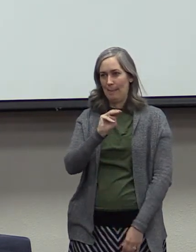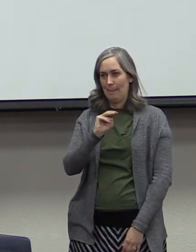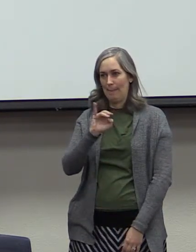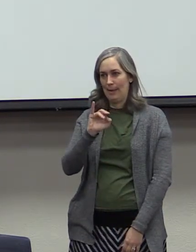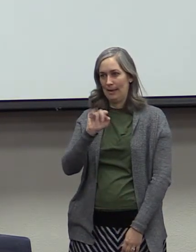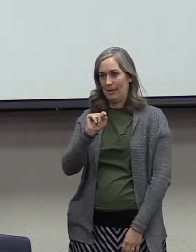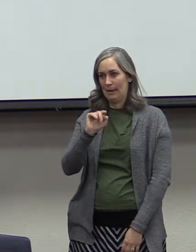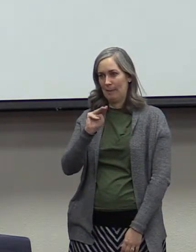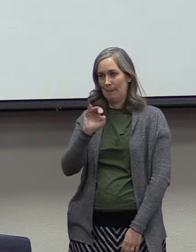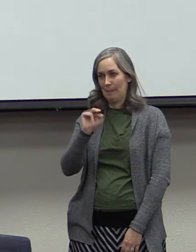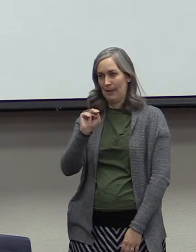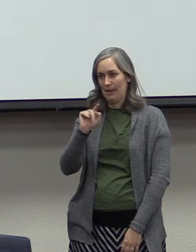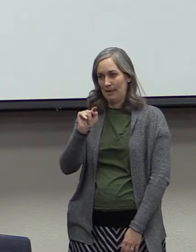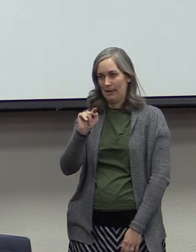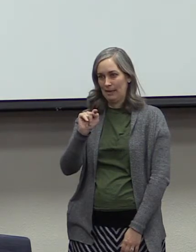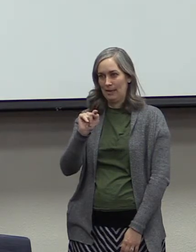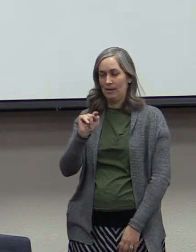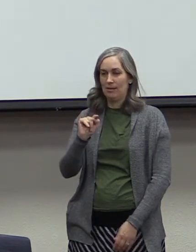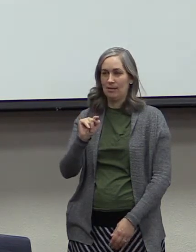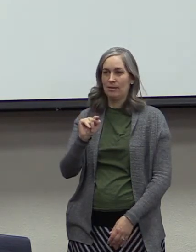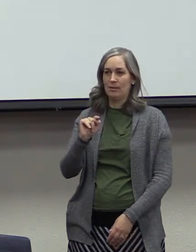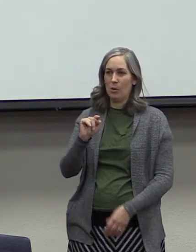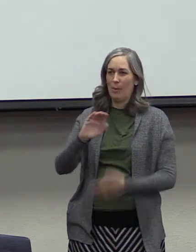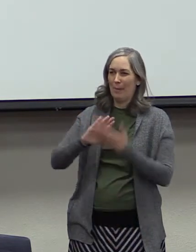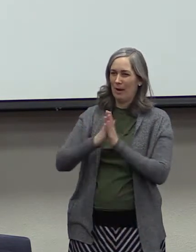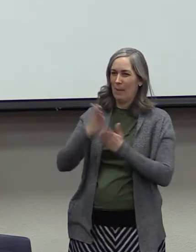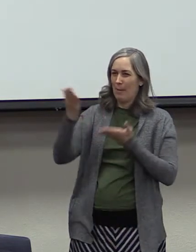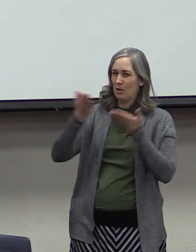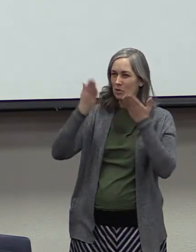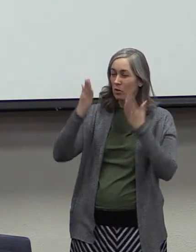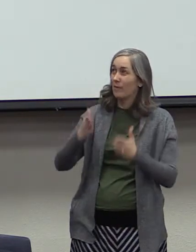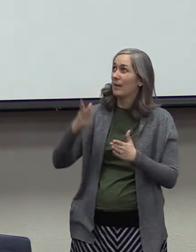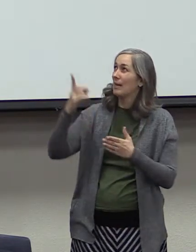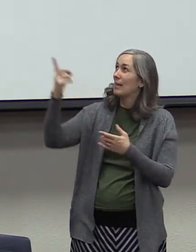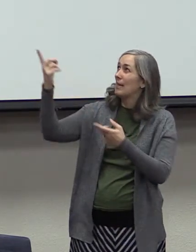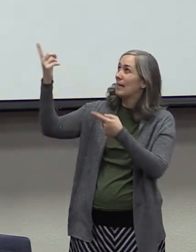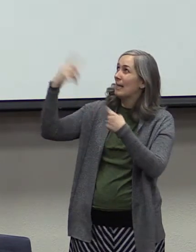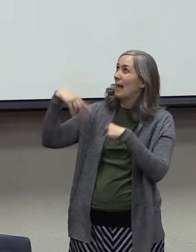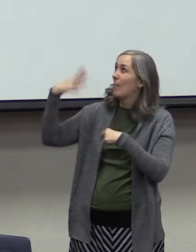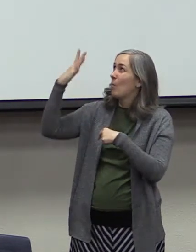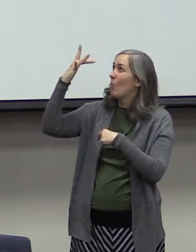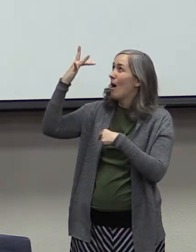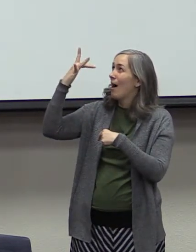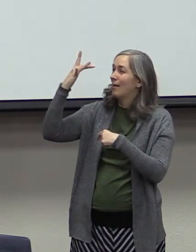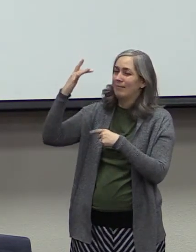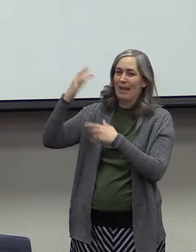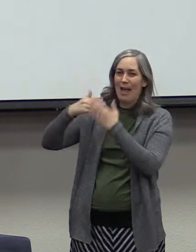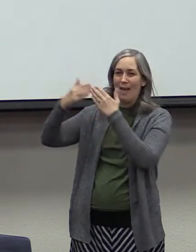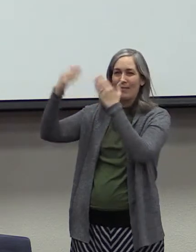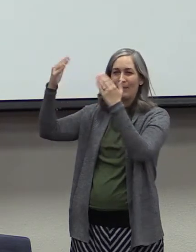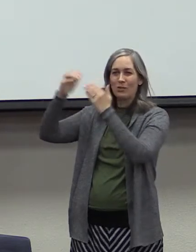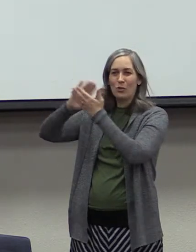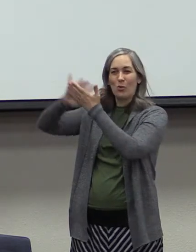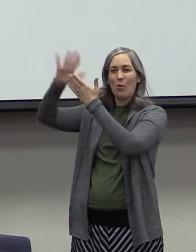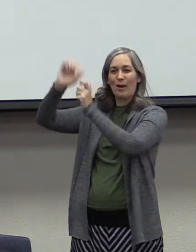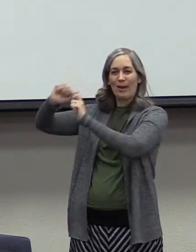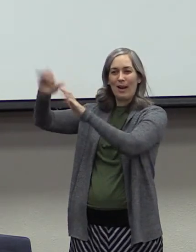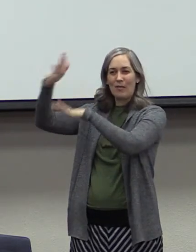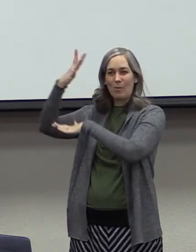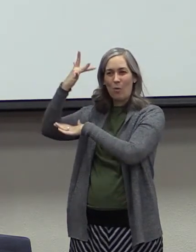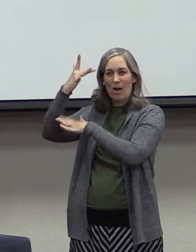be a servant as He came, giving up heaven's glory to serve on this earth. And how His life